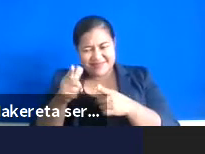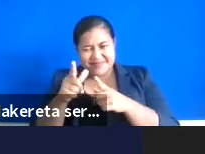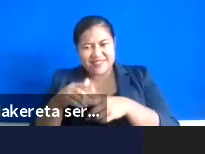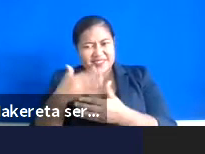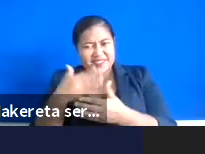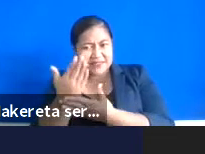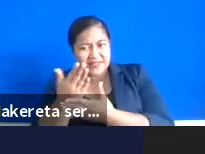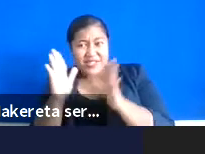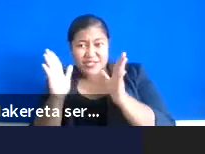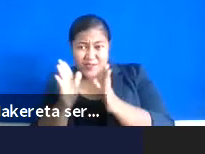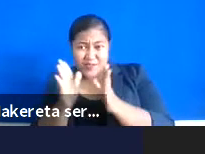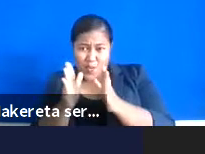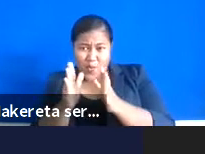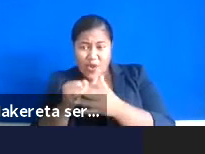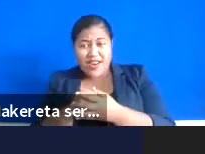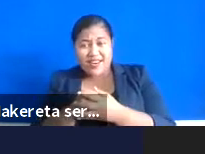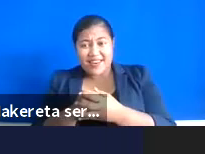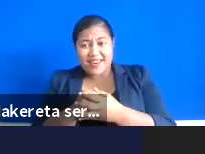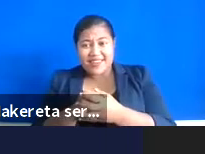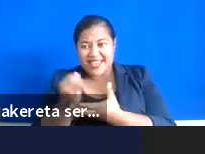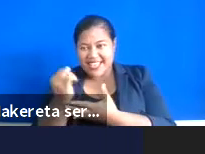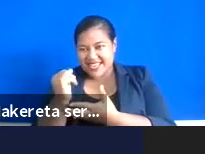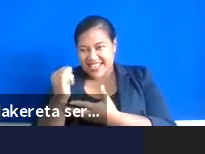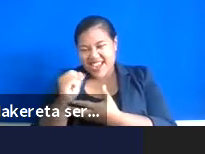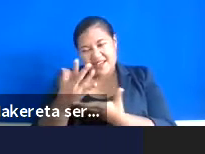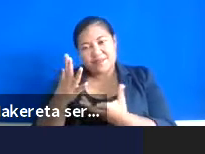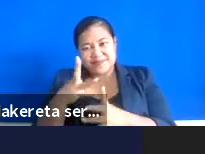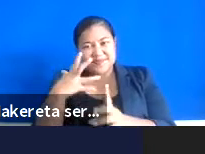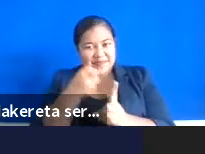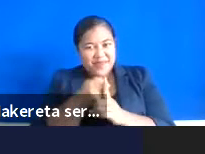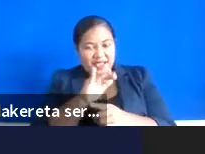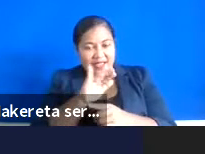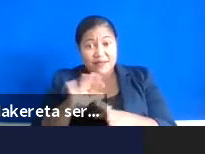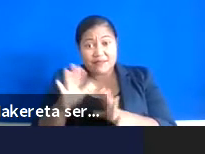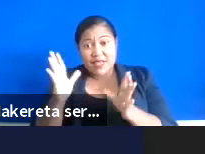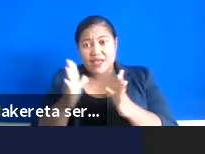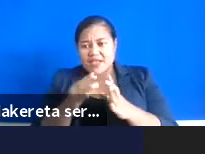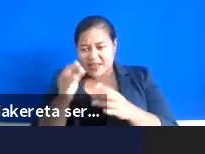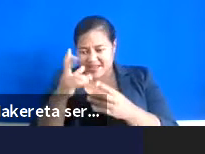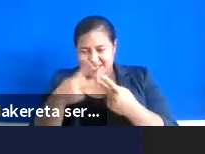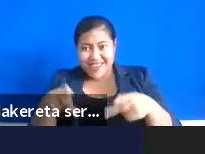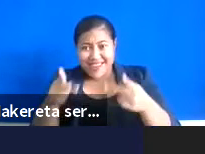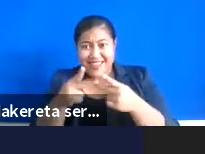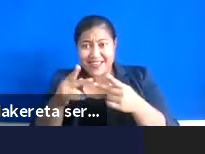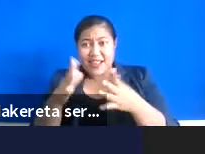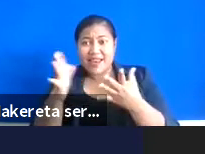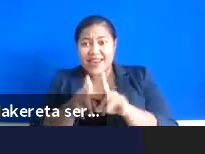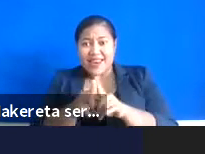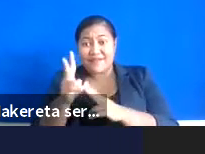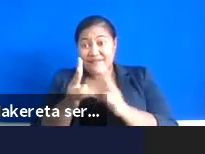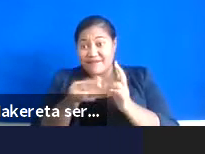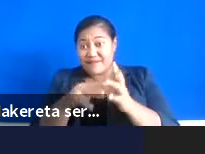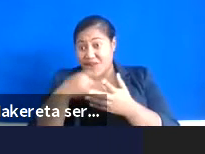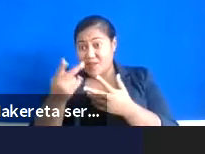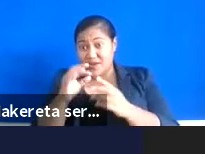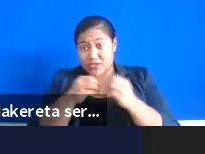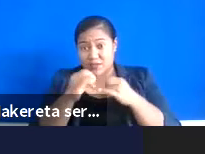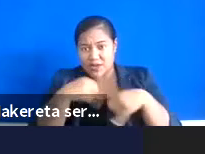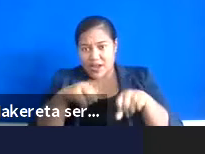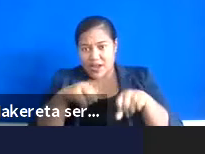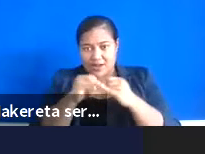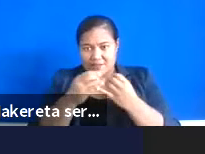a was a factor and in remote areas of vanuatu and solomon islands market access to main islands as well as provision of relief